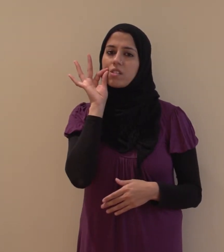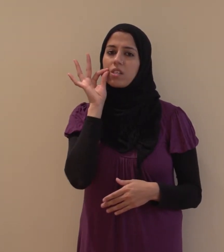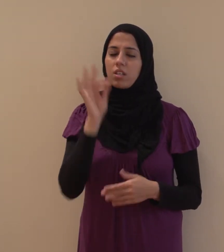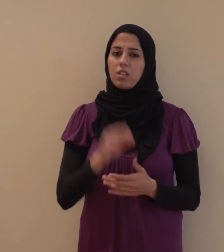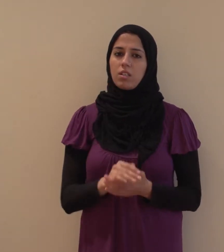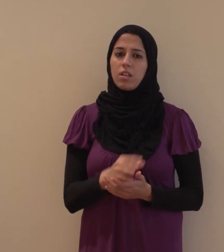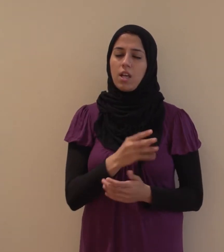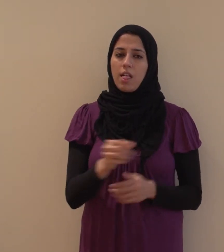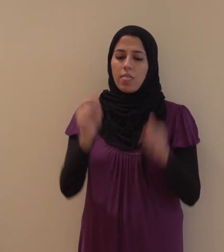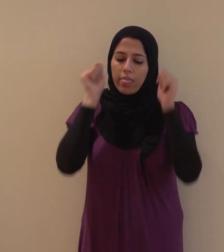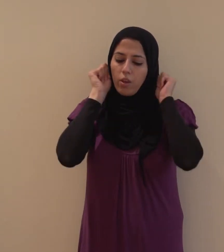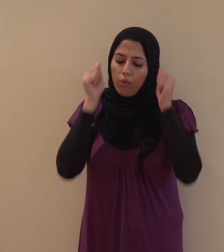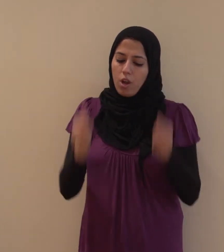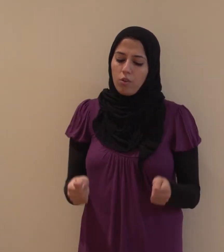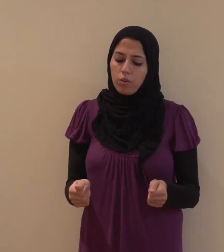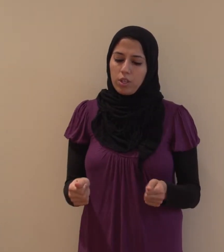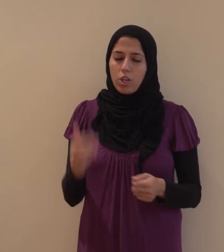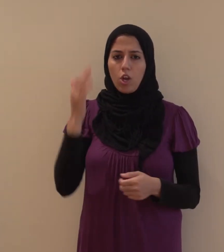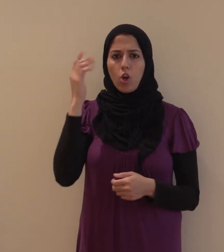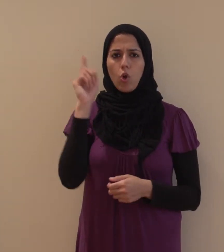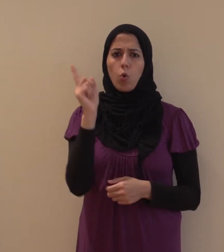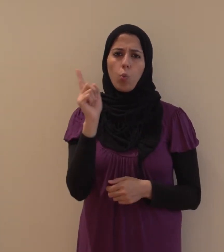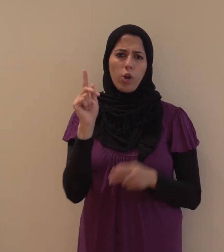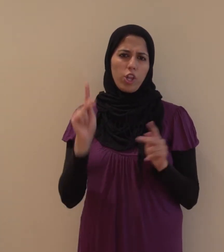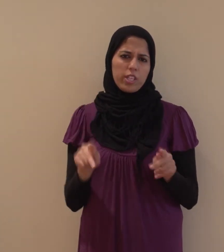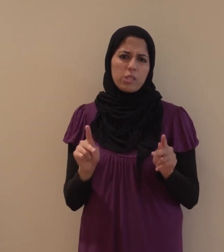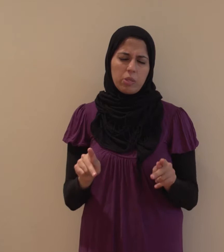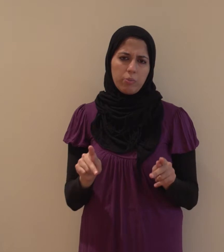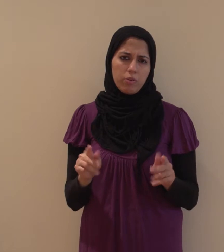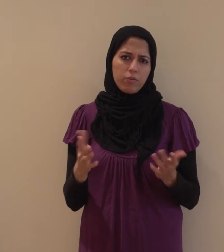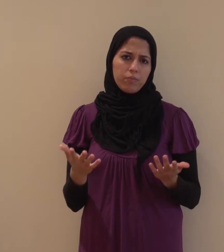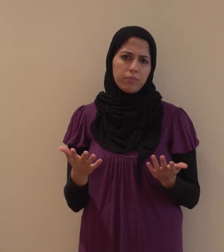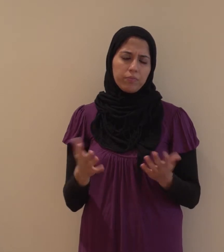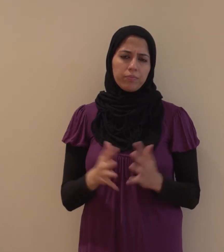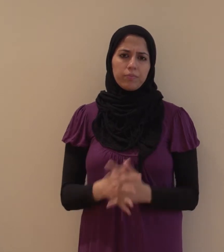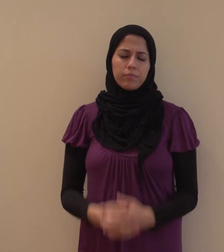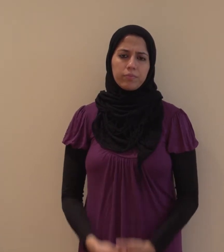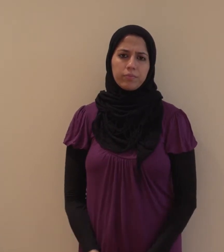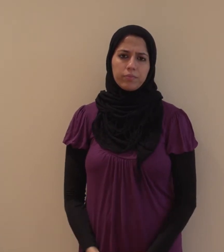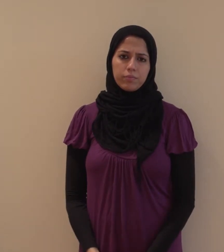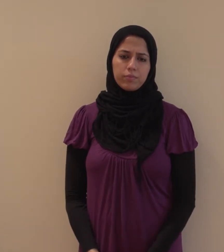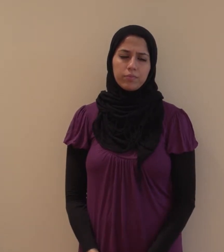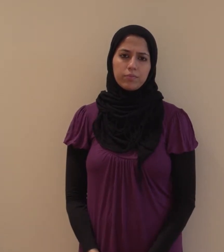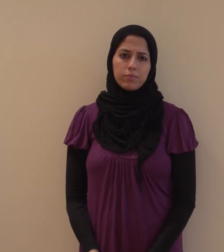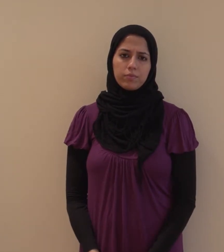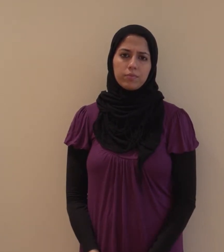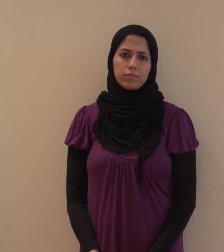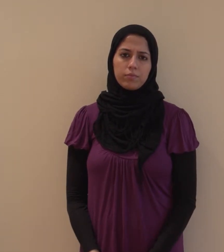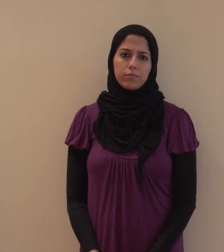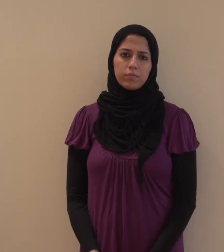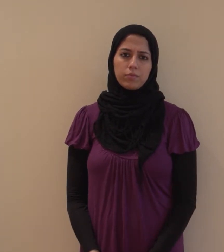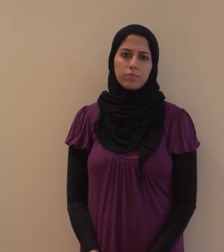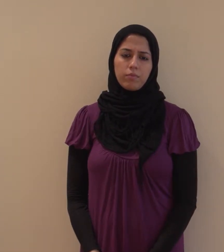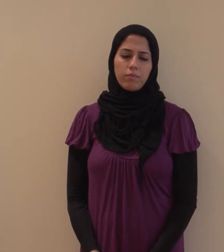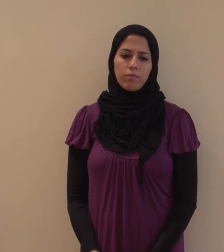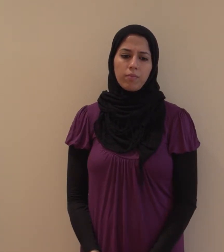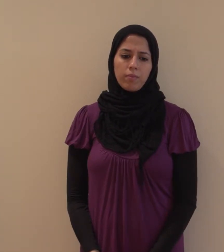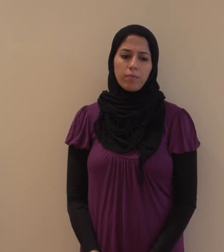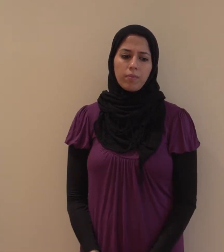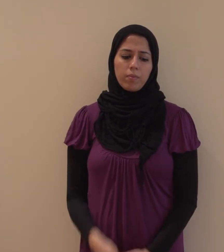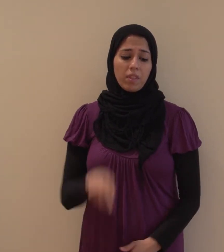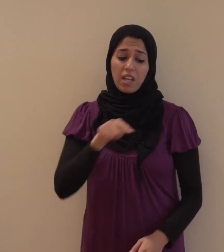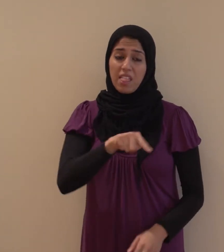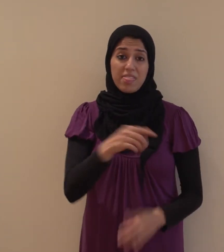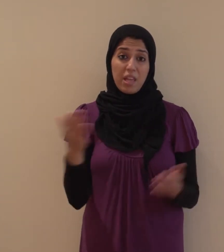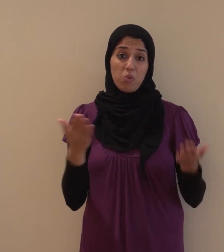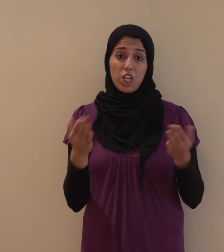Salat? Why don't we see that, you know, where are, you know, all those people who were here last year, but we don't see